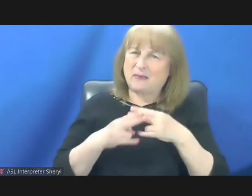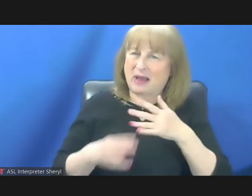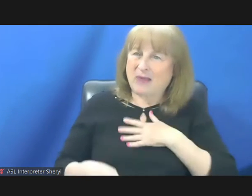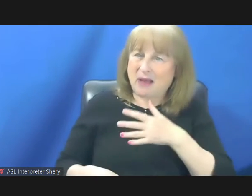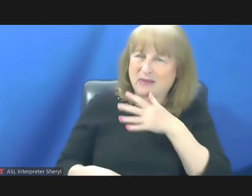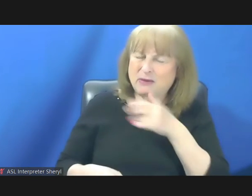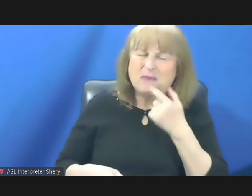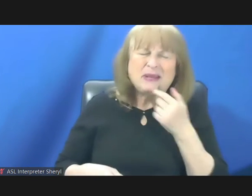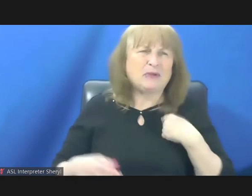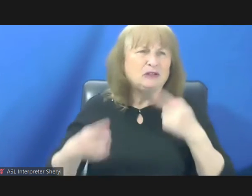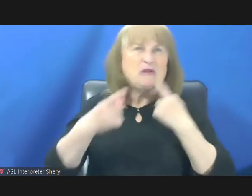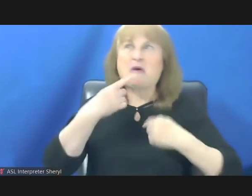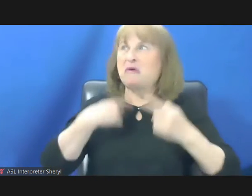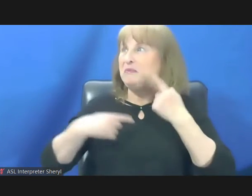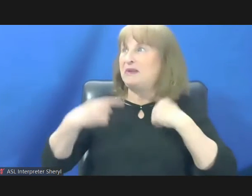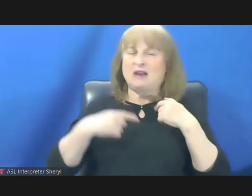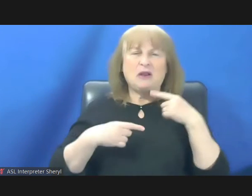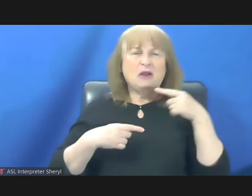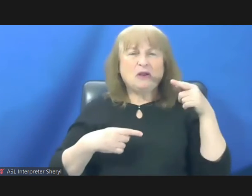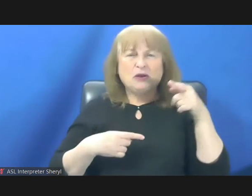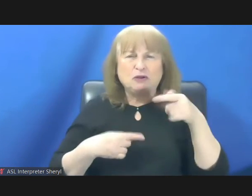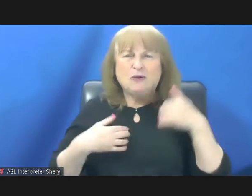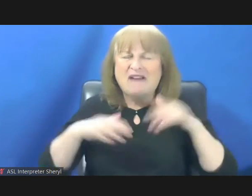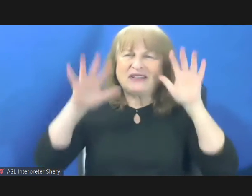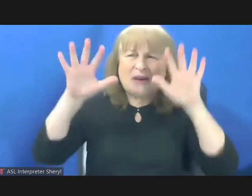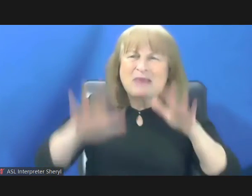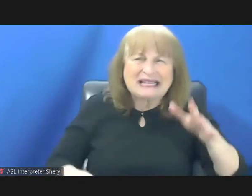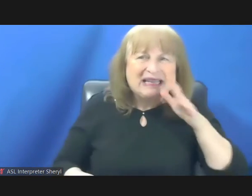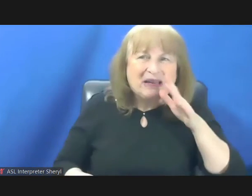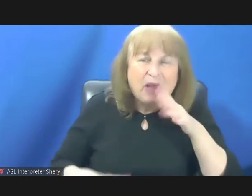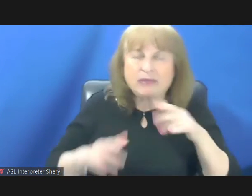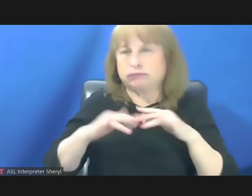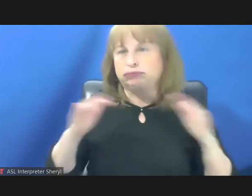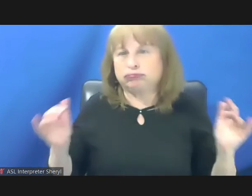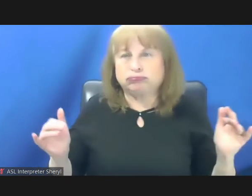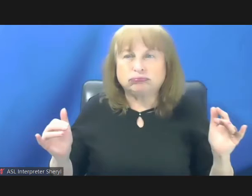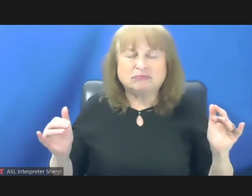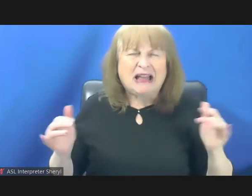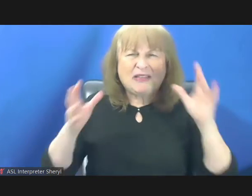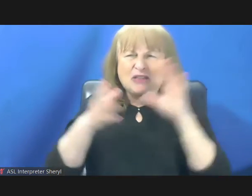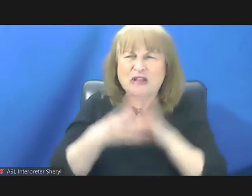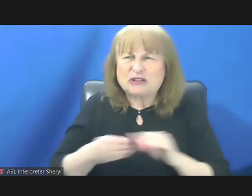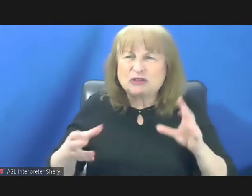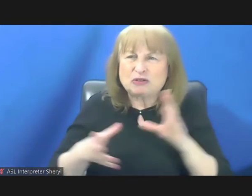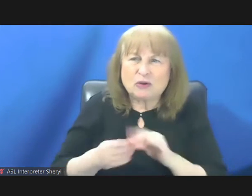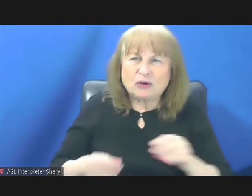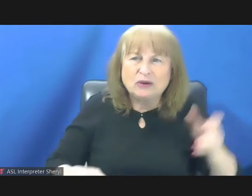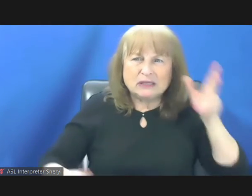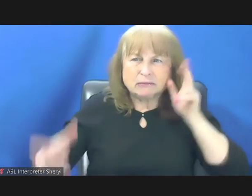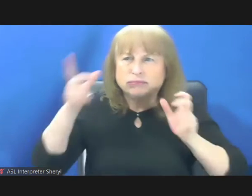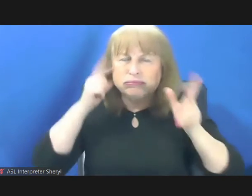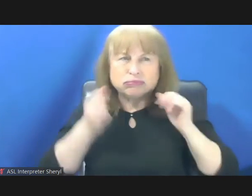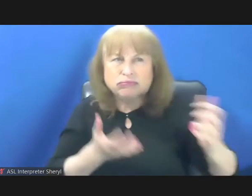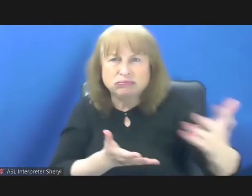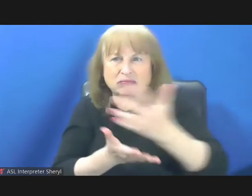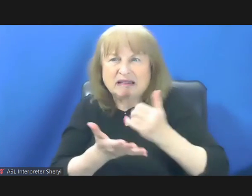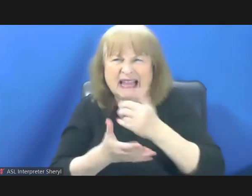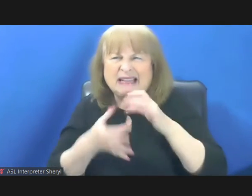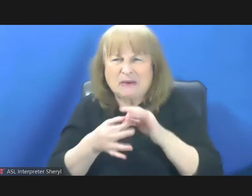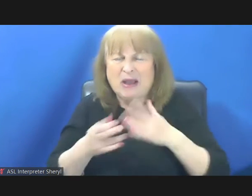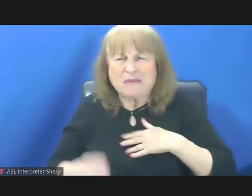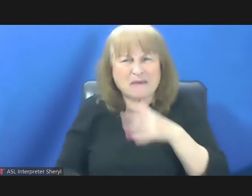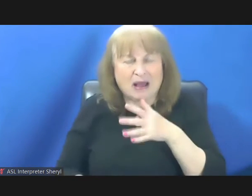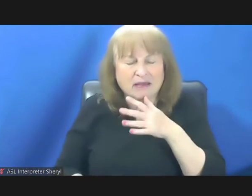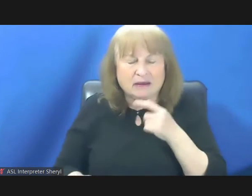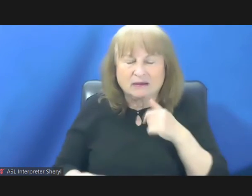were telling me about, you have an amazing mother and so forth. The stories that I started to collect about her